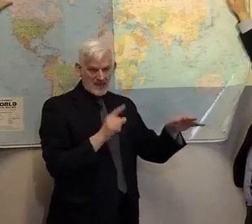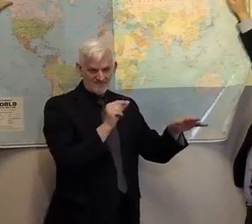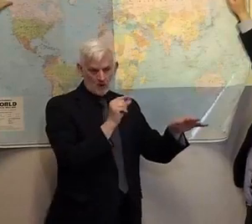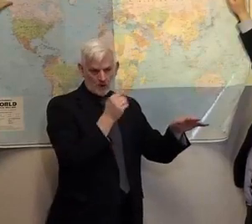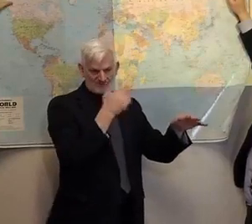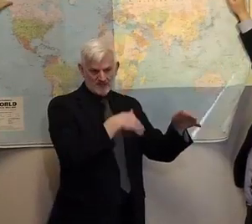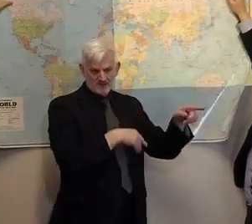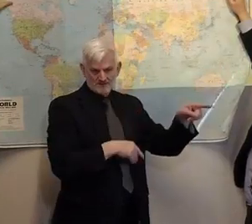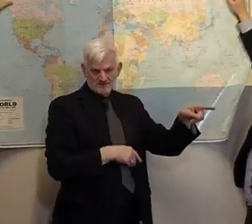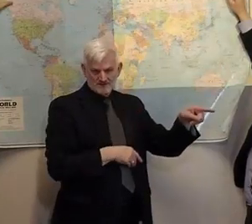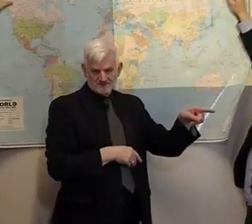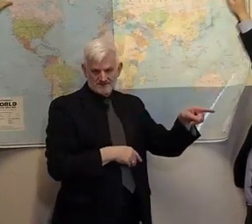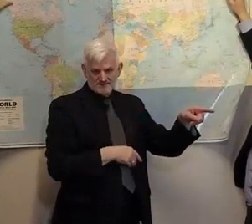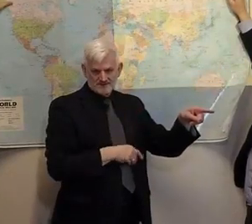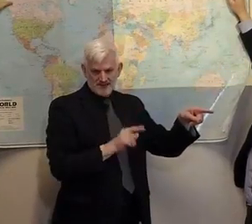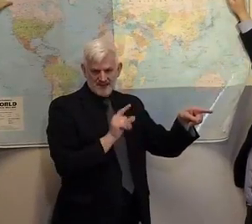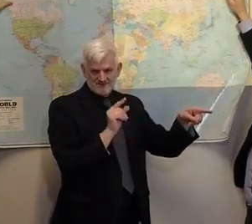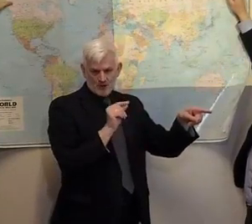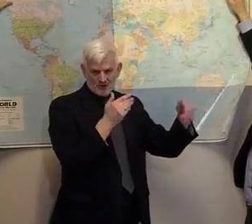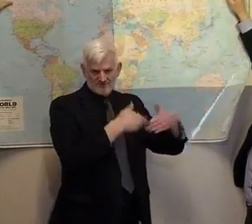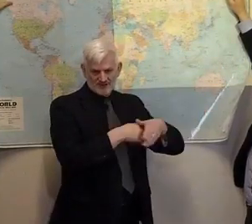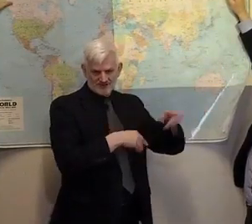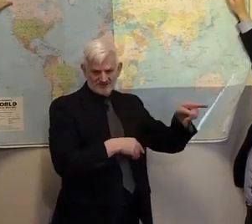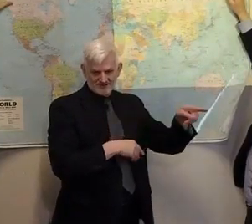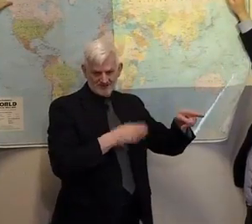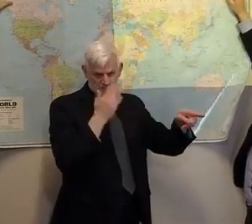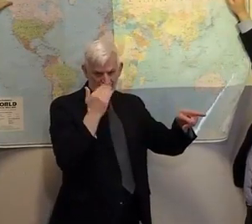actually at night, 11 o'clock p.m.